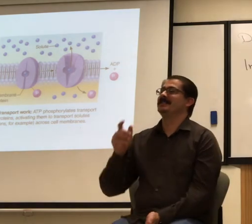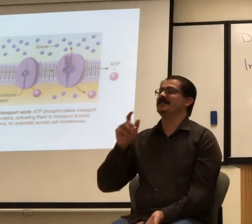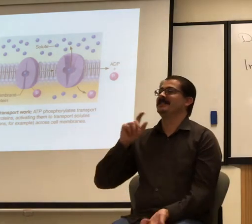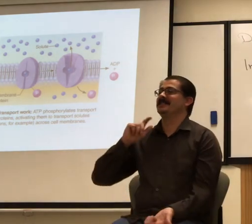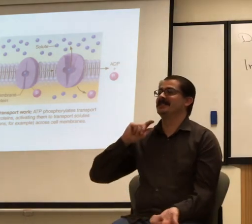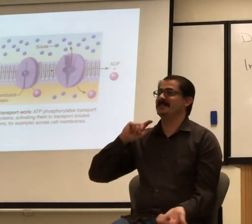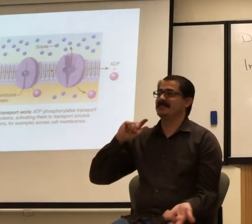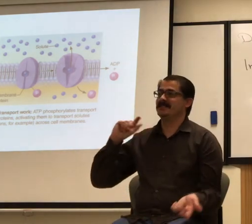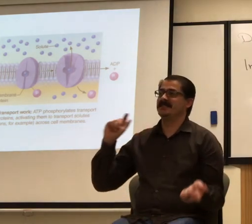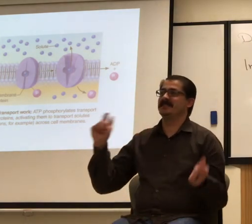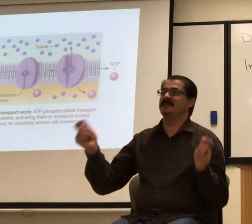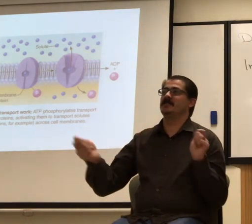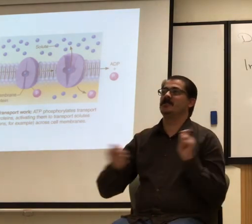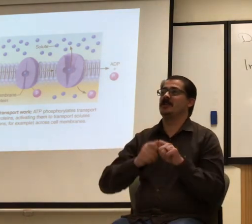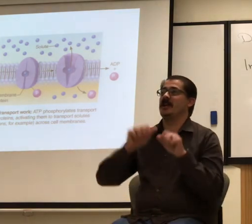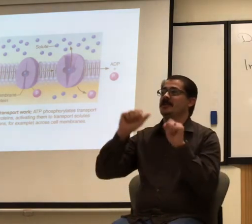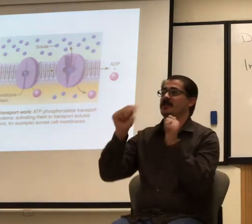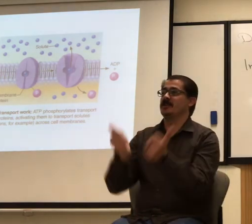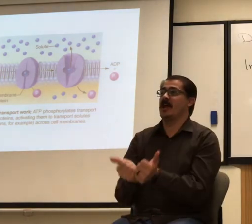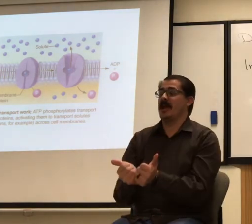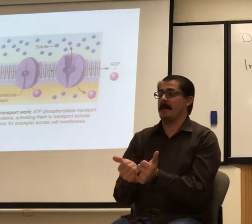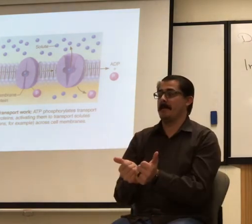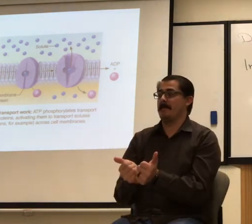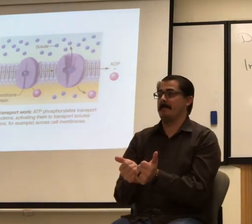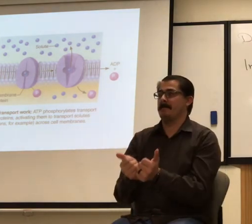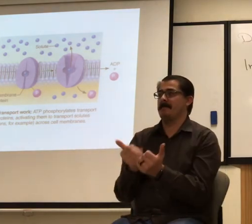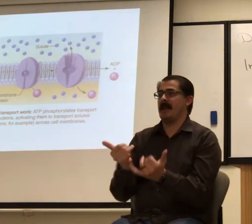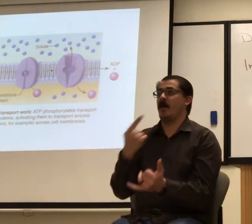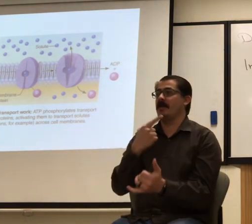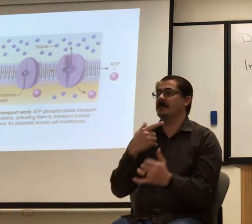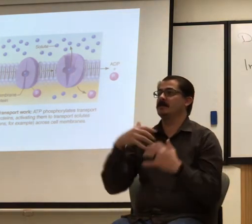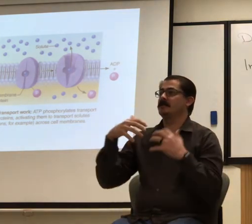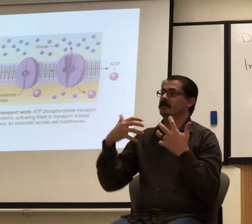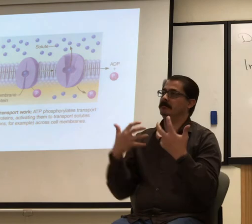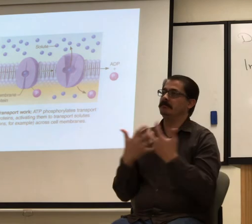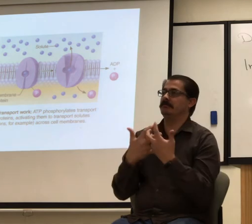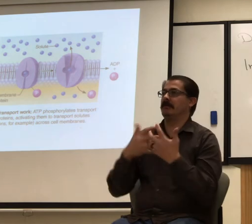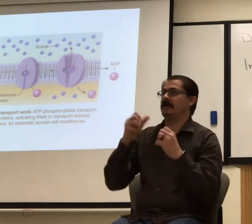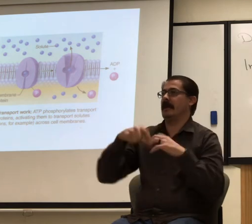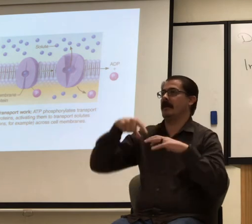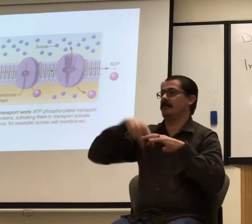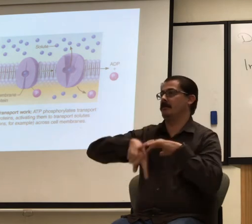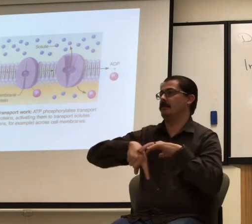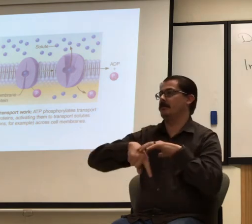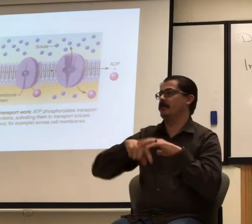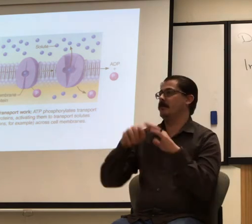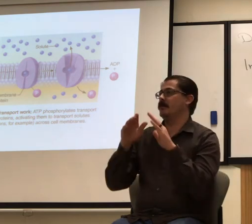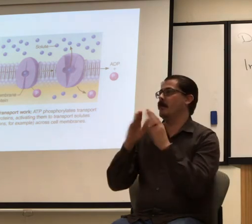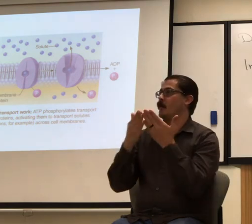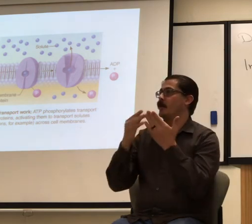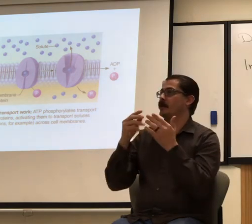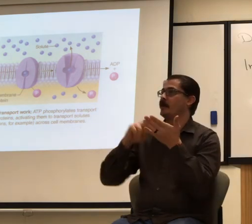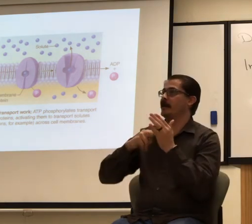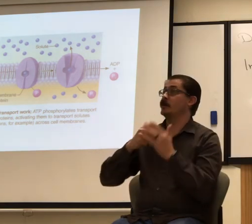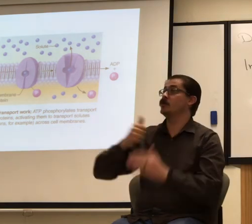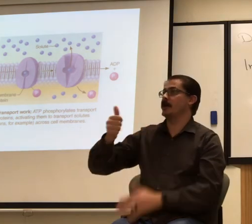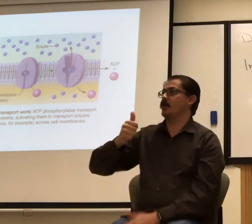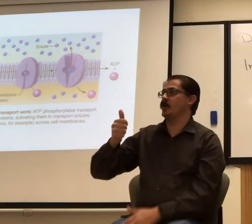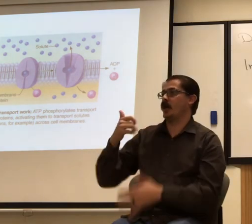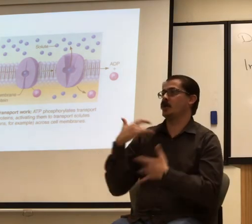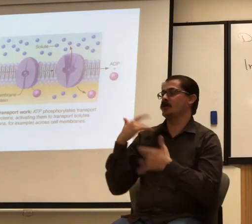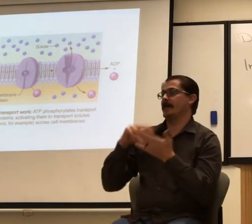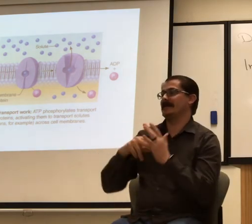from that to that, just illustrating the point, so this now gets in, okay? That, when books say transporter, that's usually what they